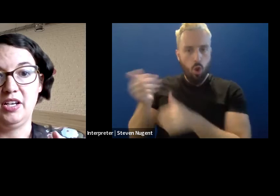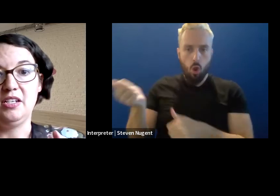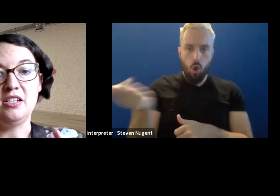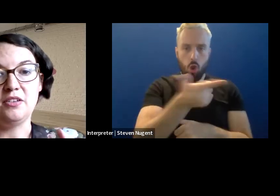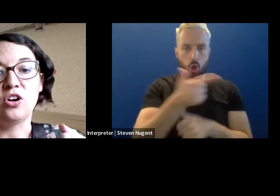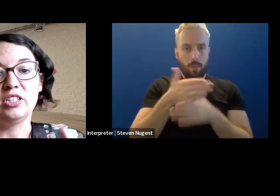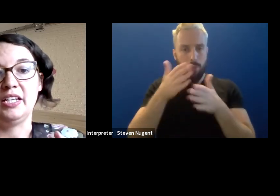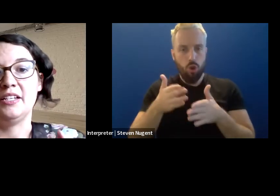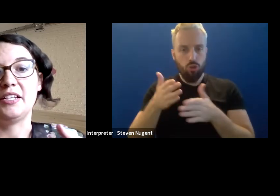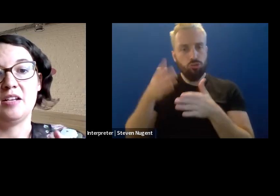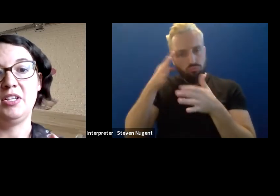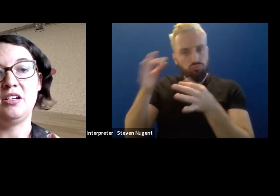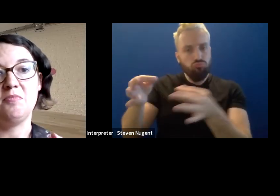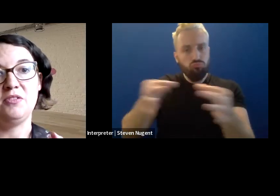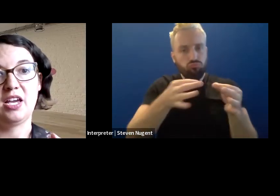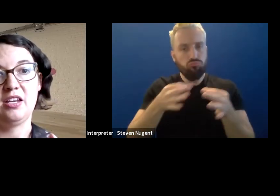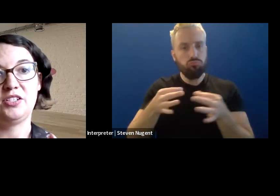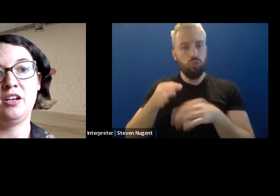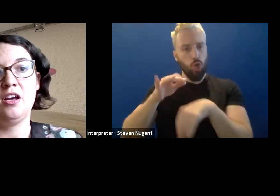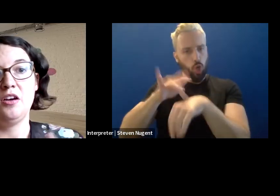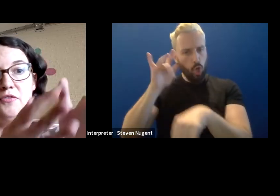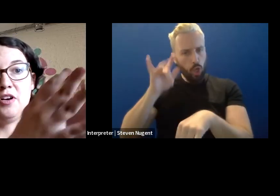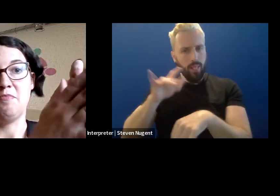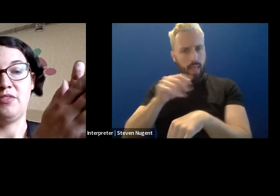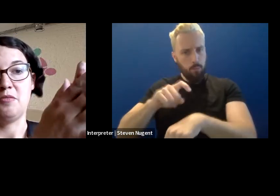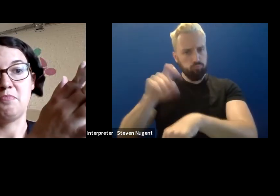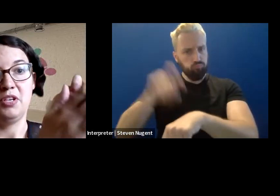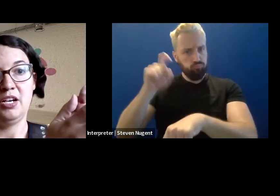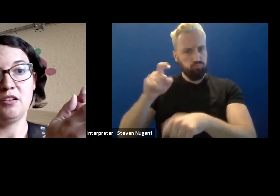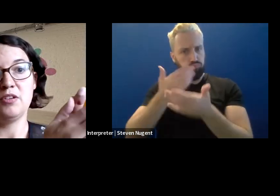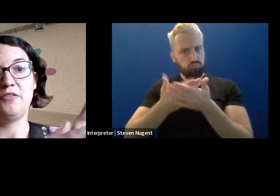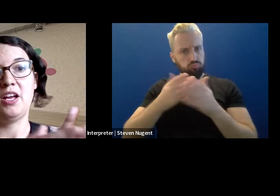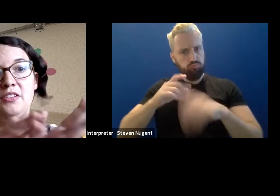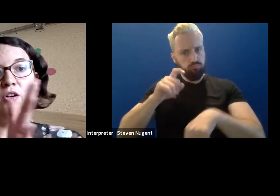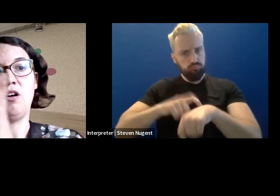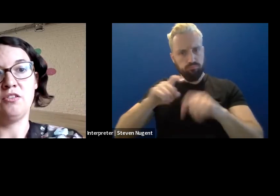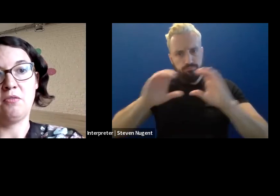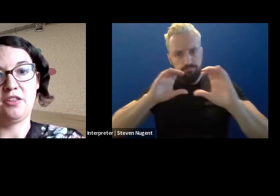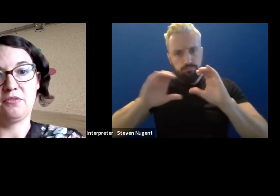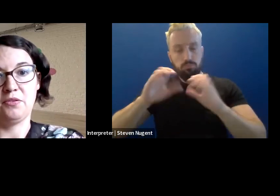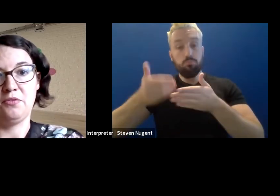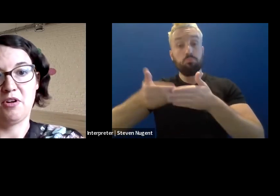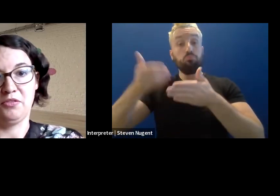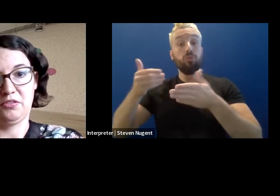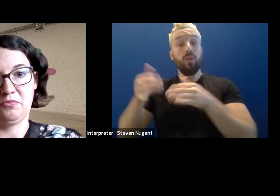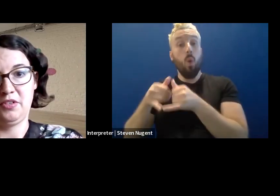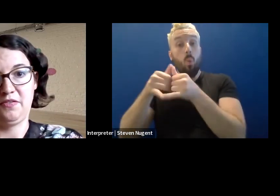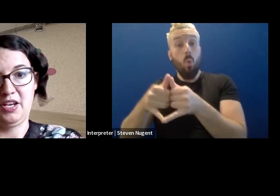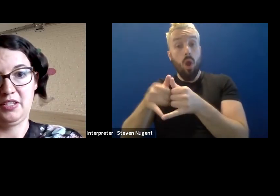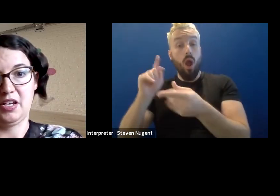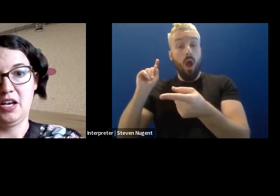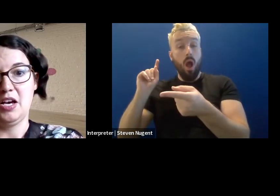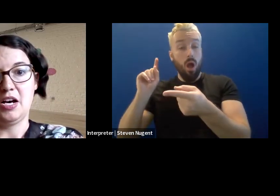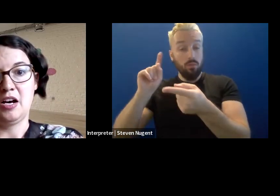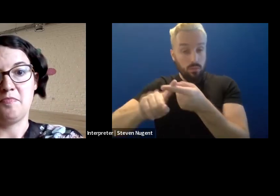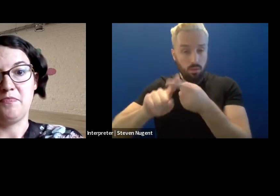involved. Early and timely communication from the pre-award phase all the way through the post-award